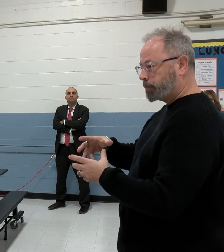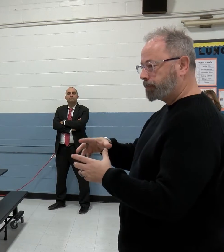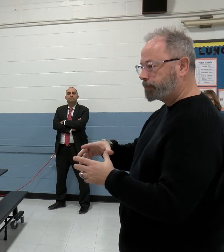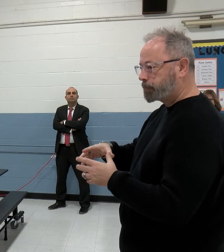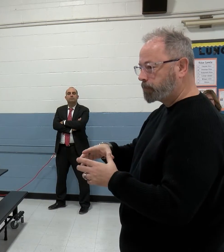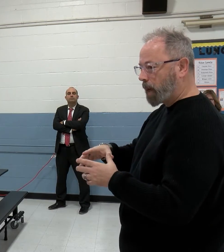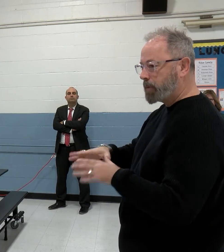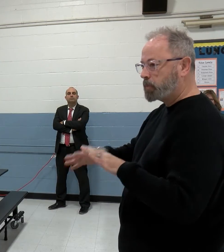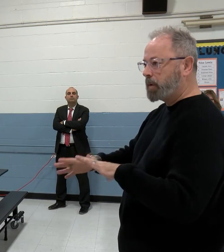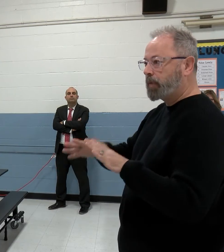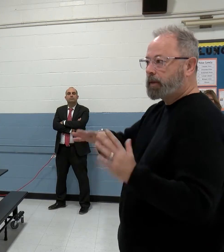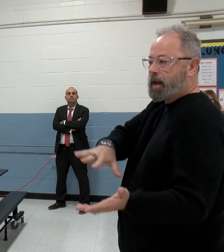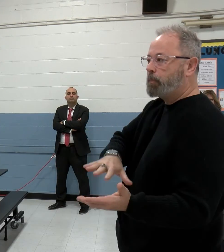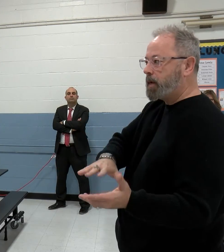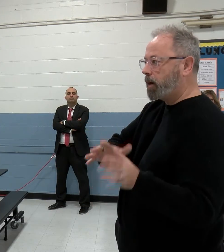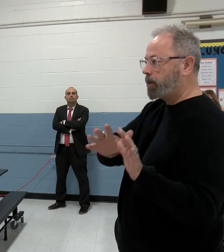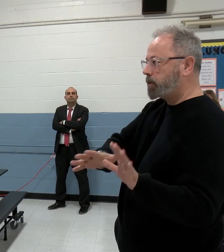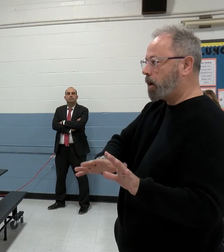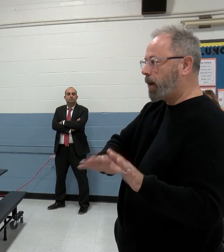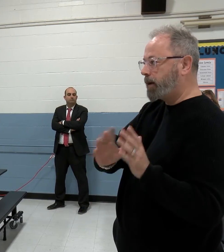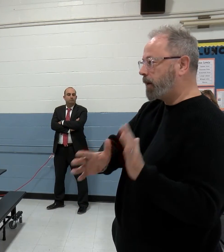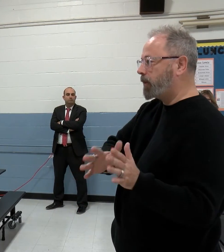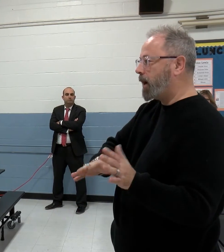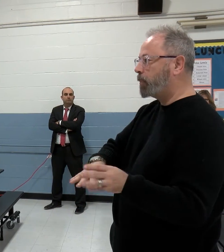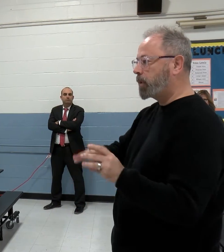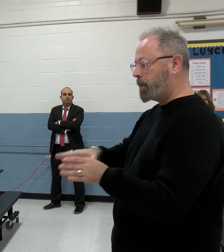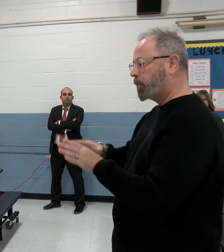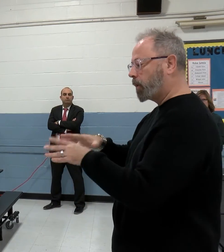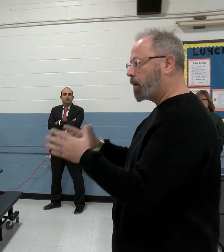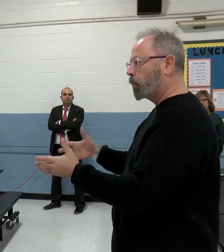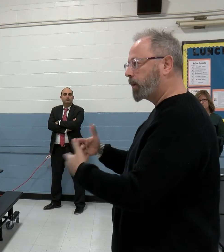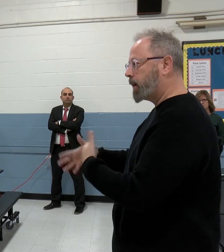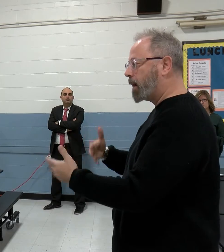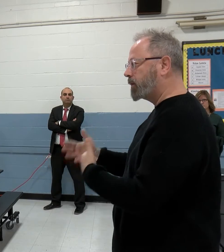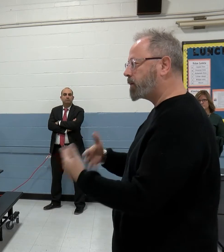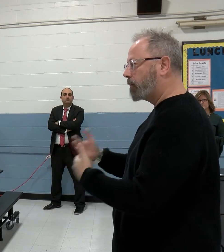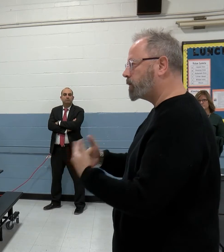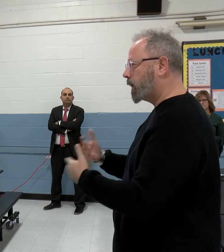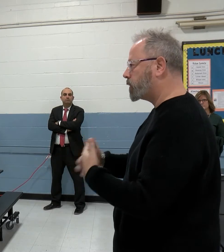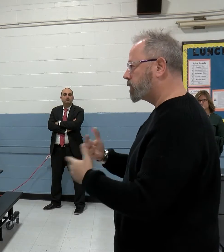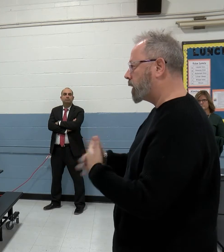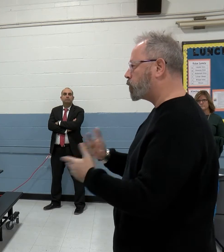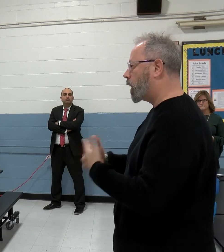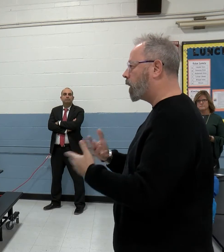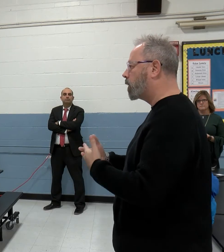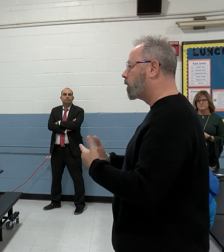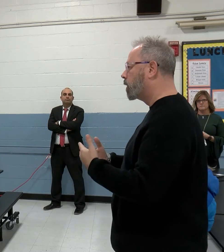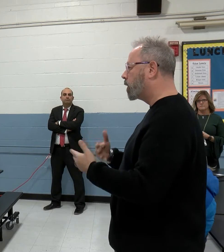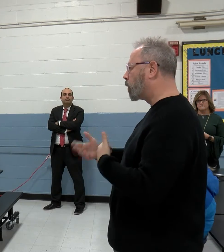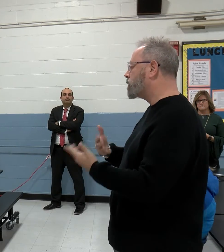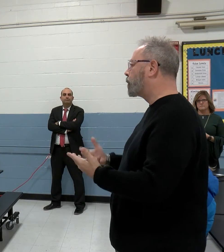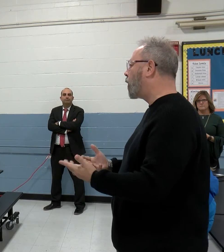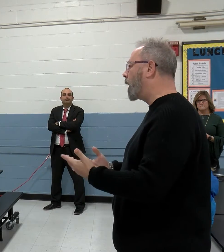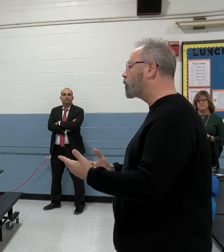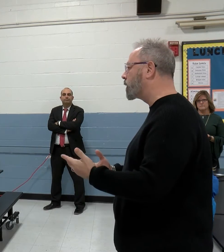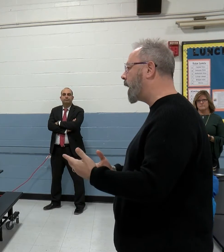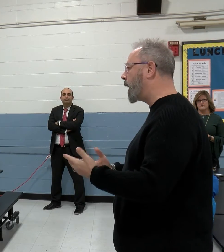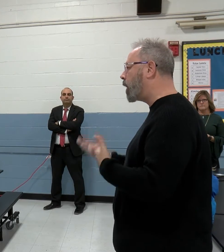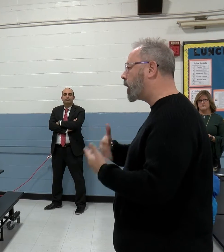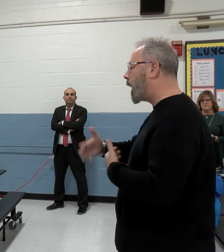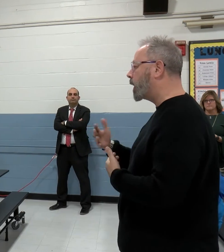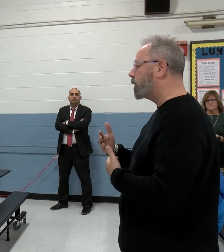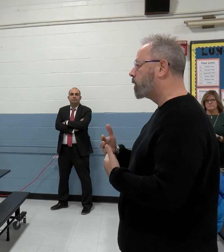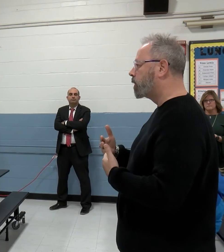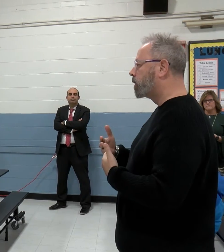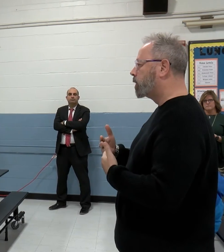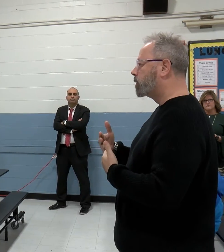people that, I mean, there's people that can't be here, and that's all, I get that, but the people that are unwilling to have these conversations, that's where, like, where's the prompt with that?